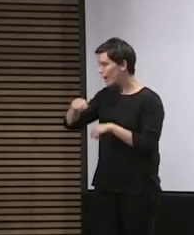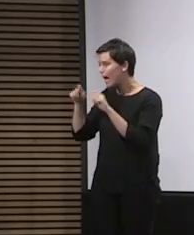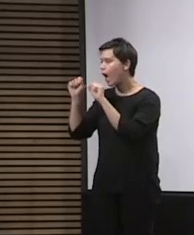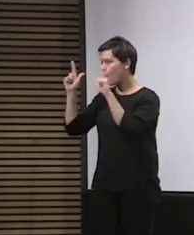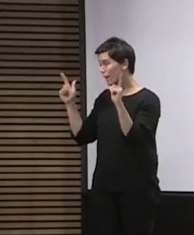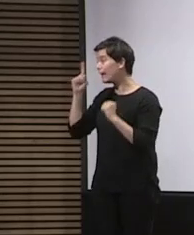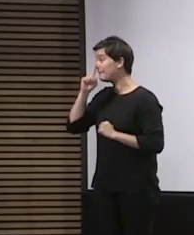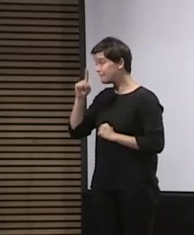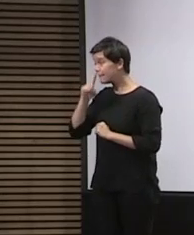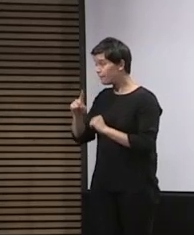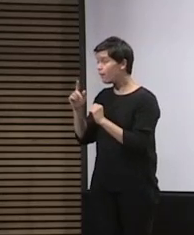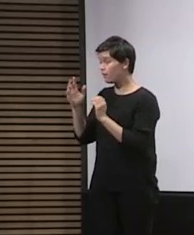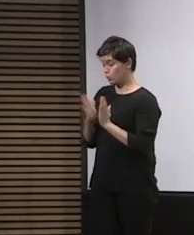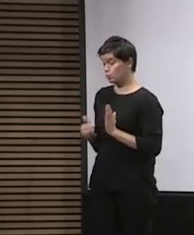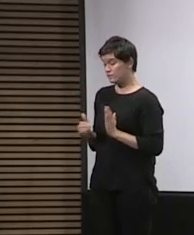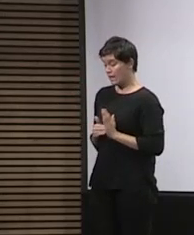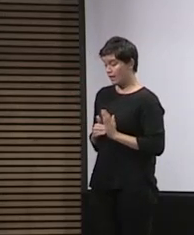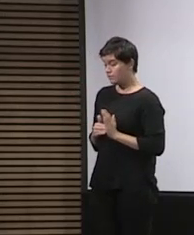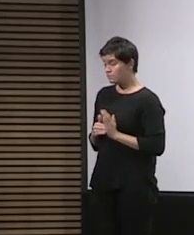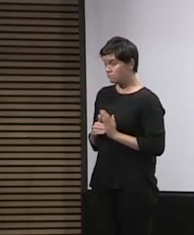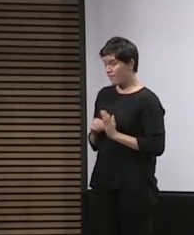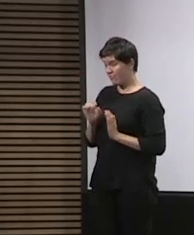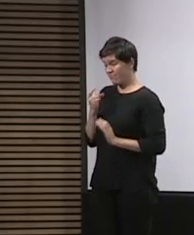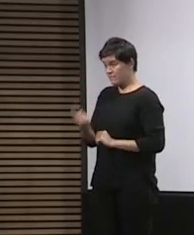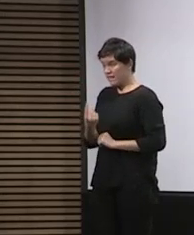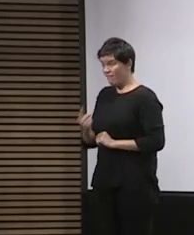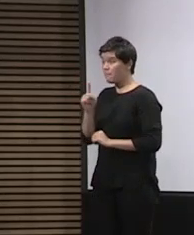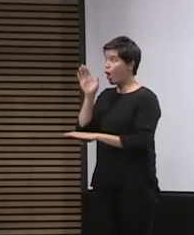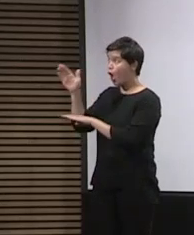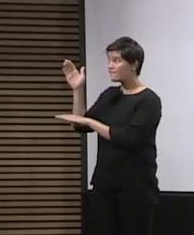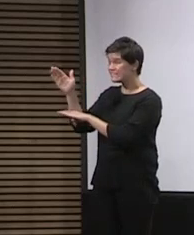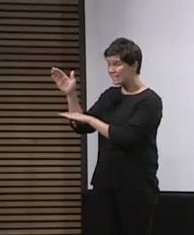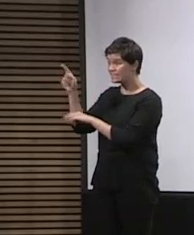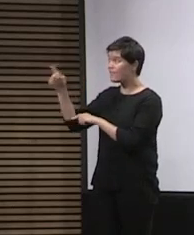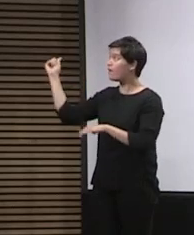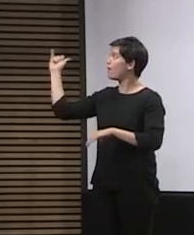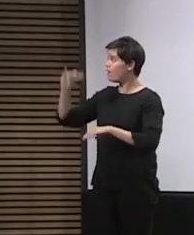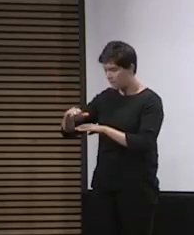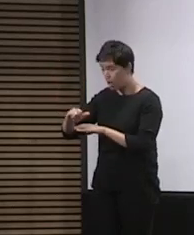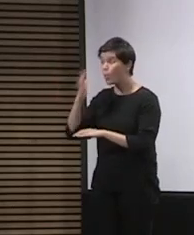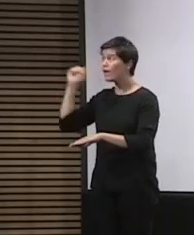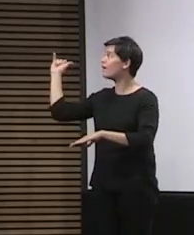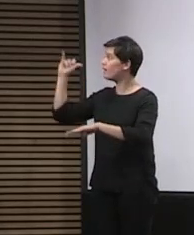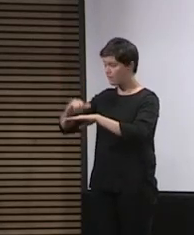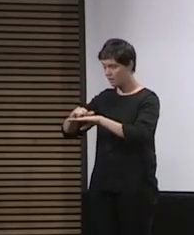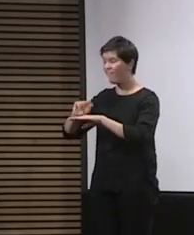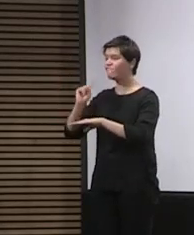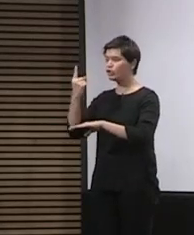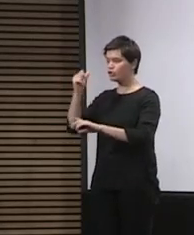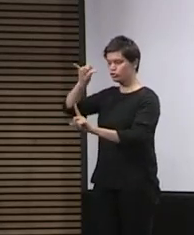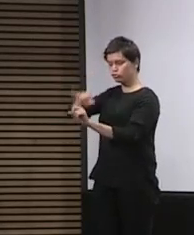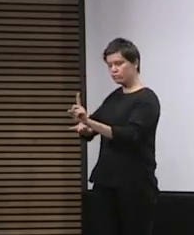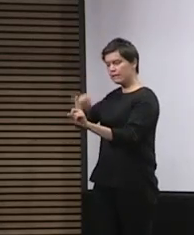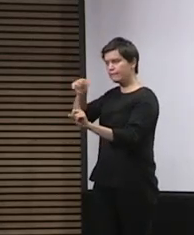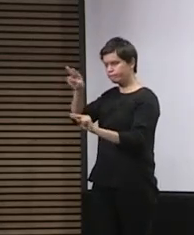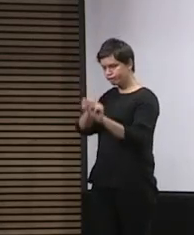to New Zealand, and so one of the measures is a screening as these people arrive at the border, and so